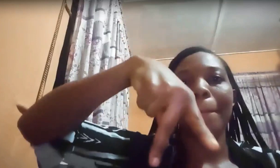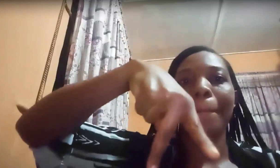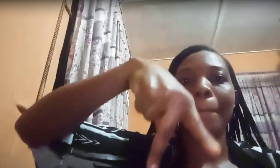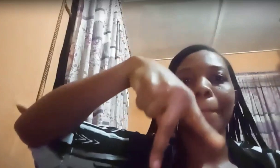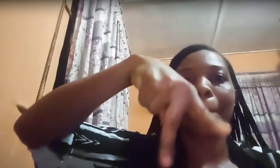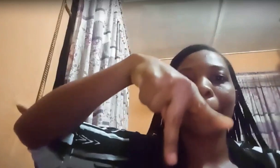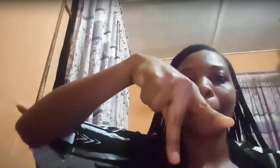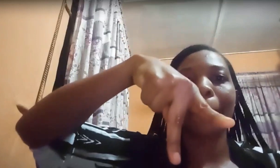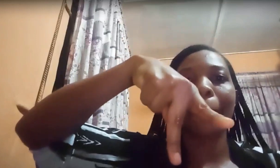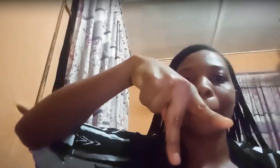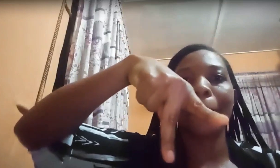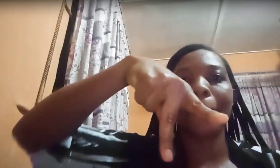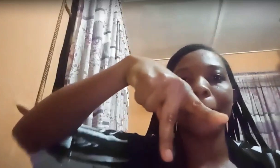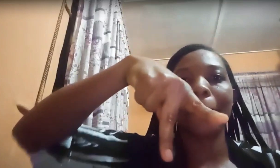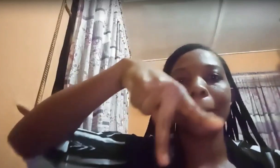Q.